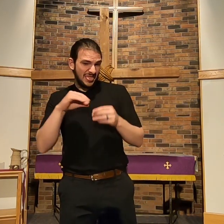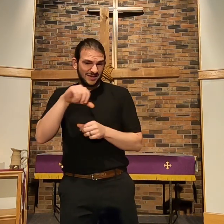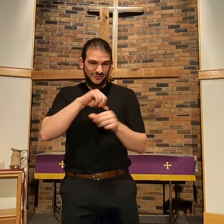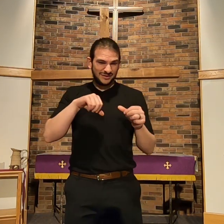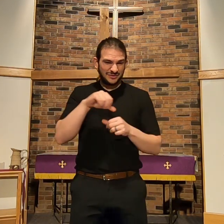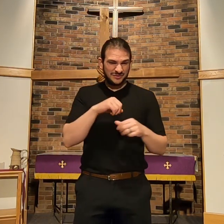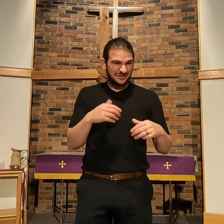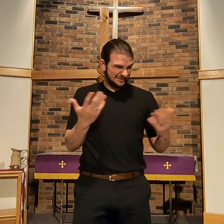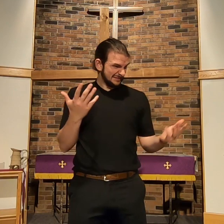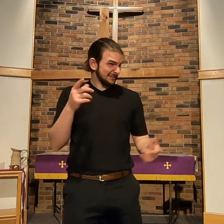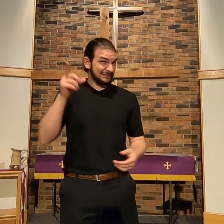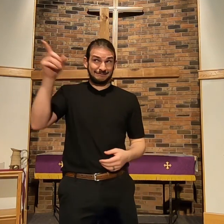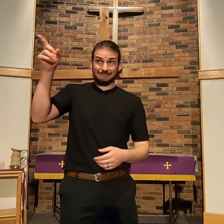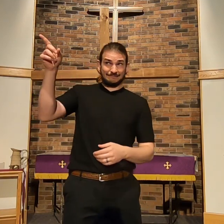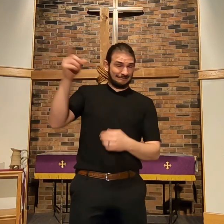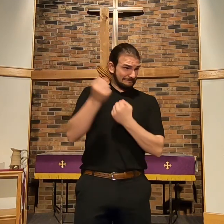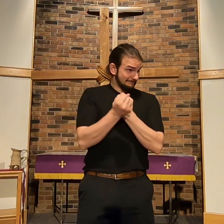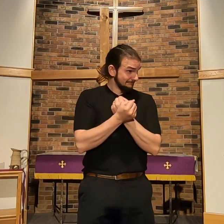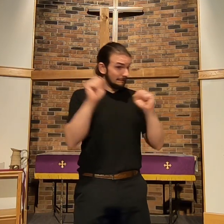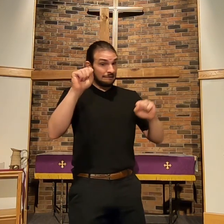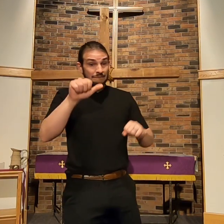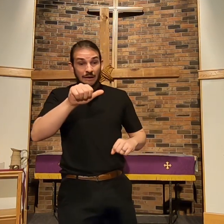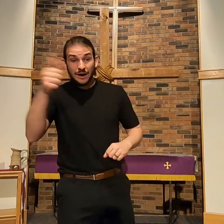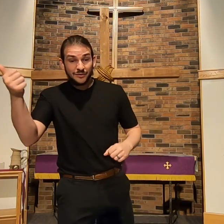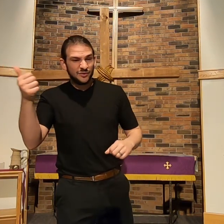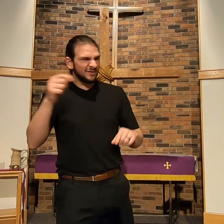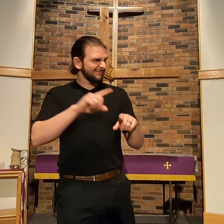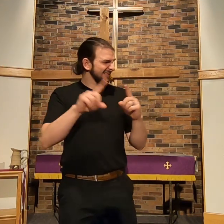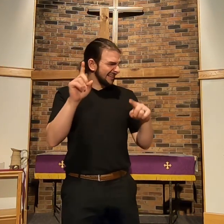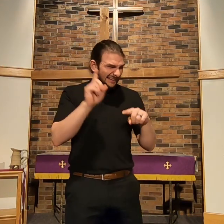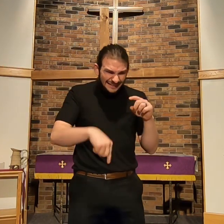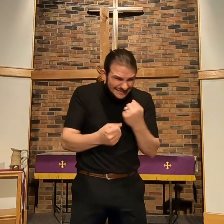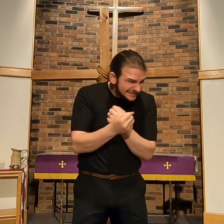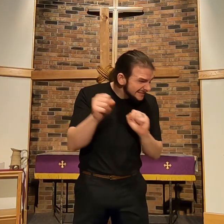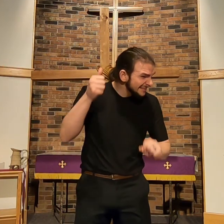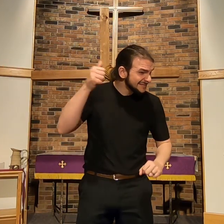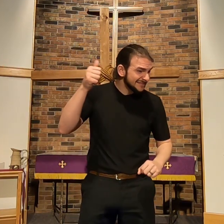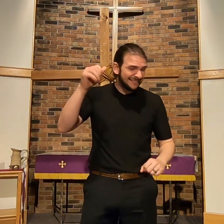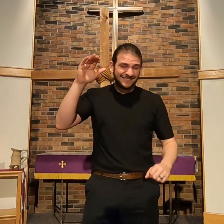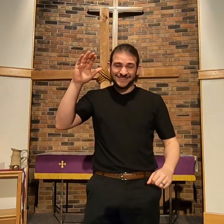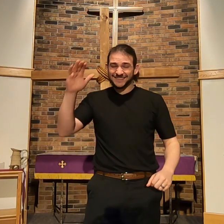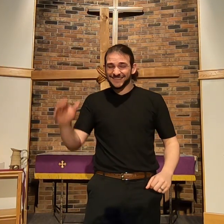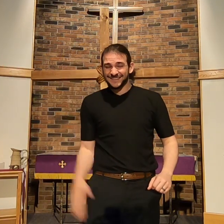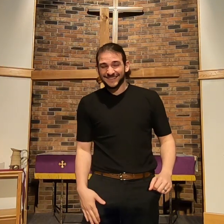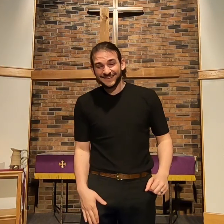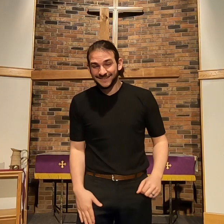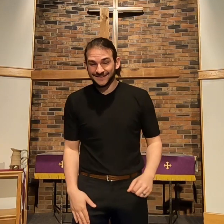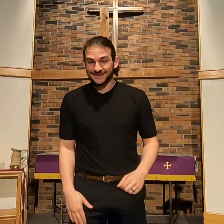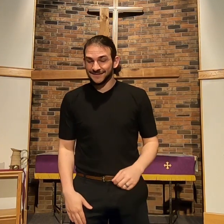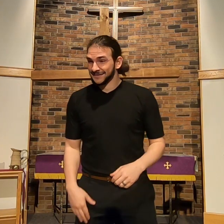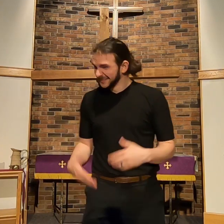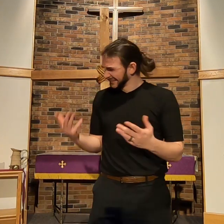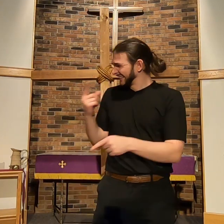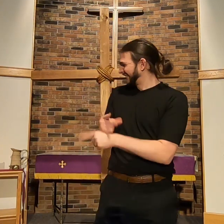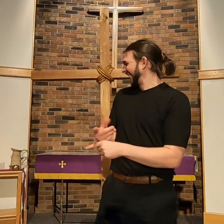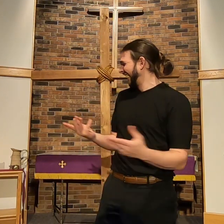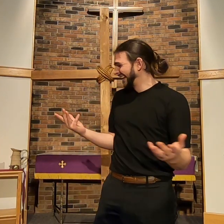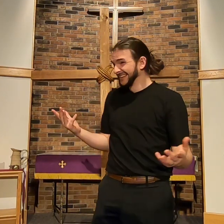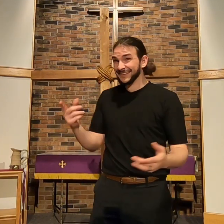They said to each other, "He saved others, but he cannot save himself. If he is